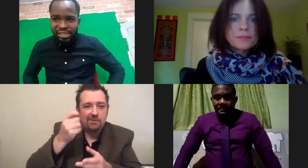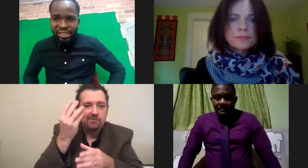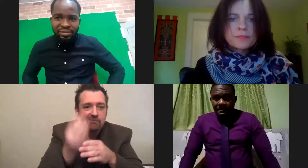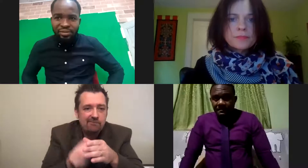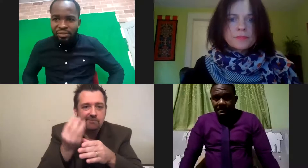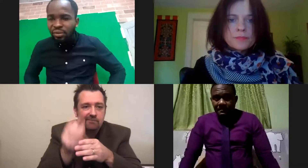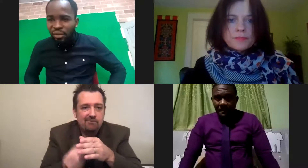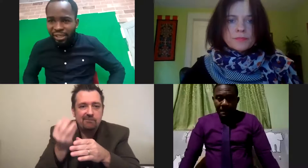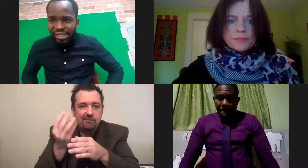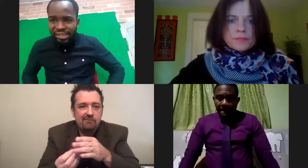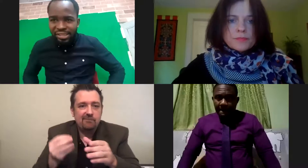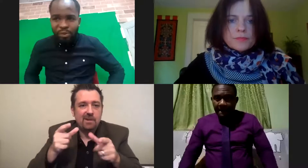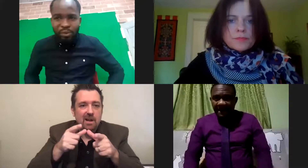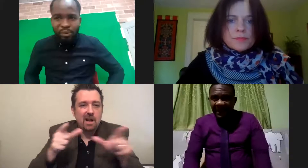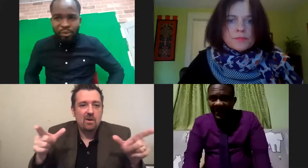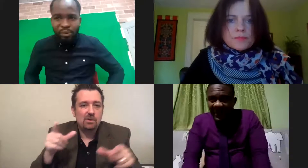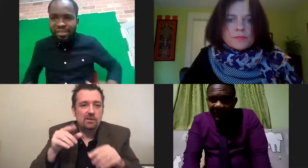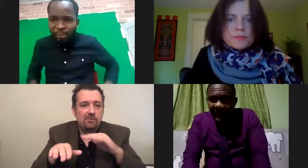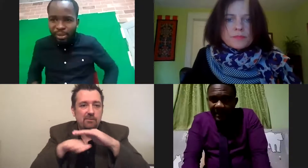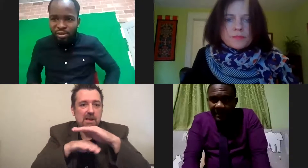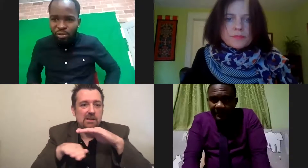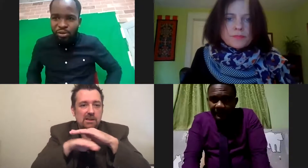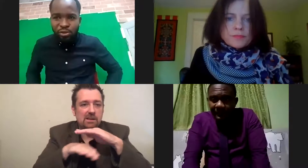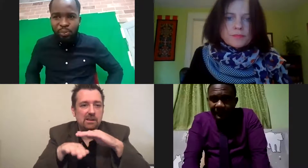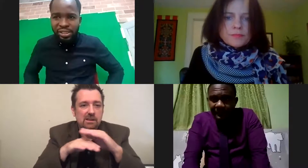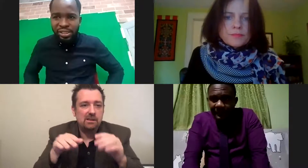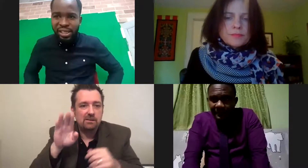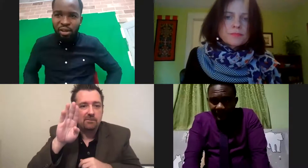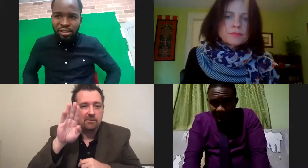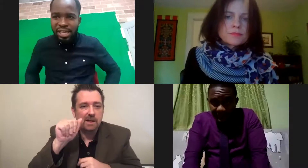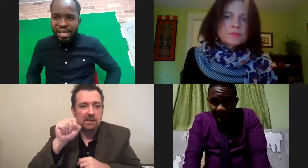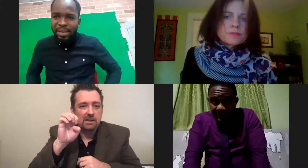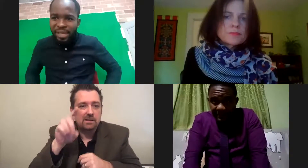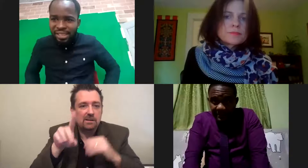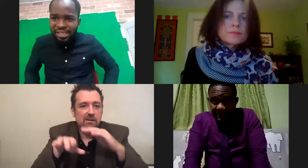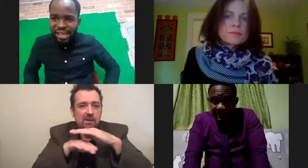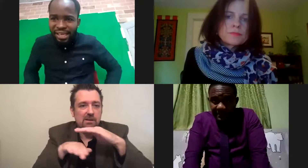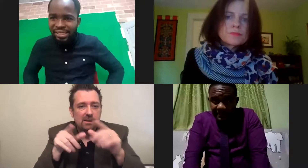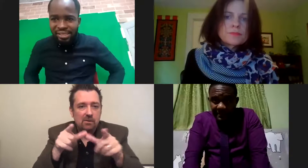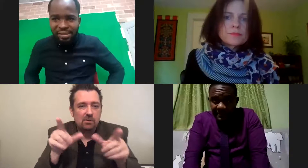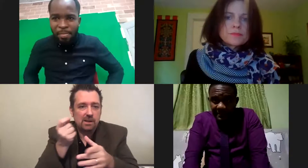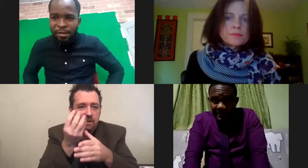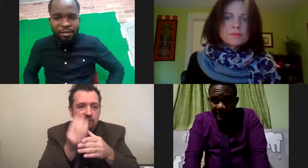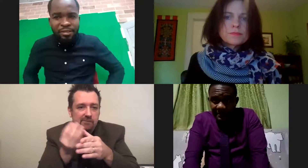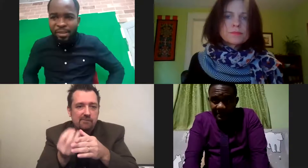writing and recognizing some words. The person is doing a lot. The basic sign